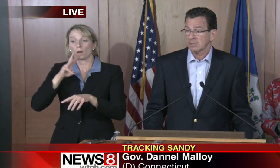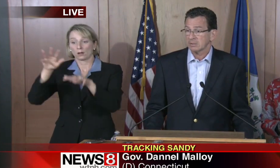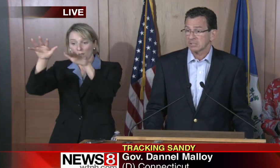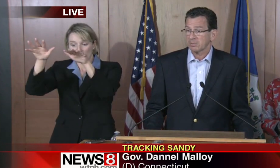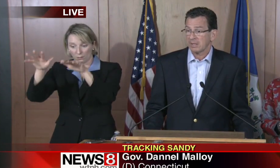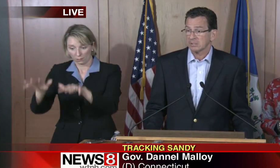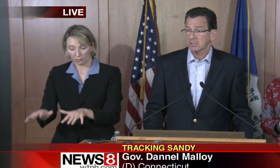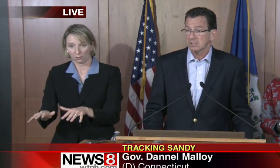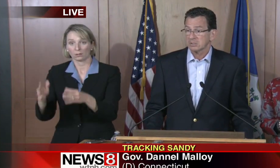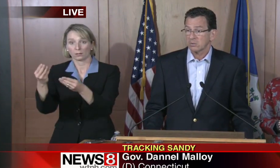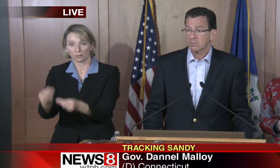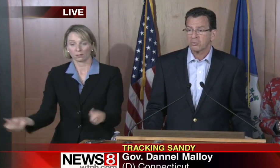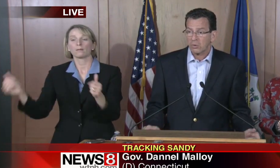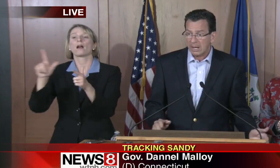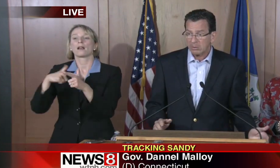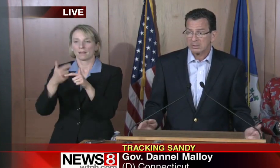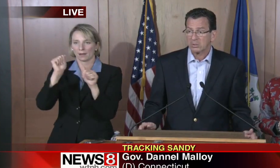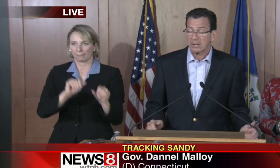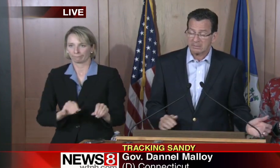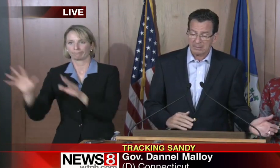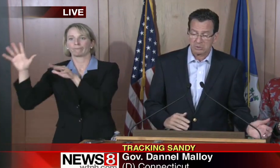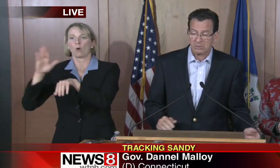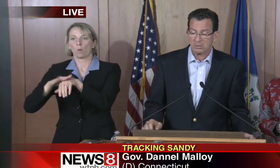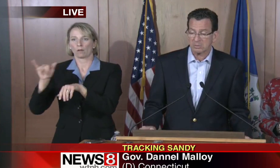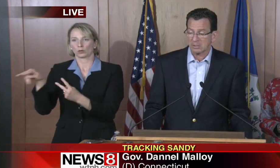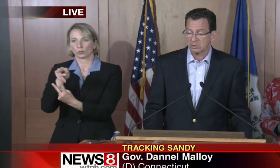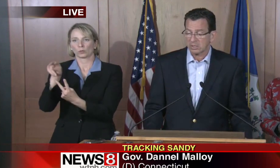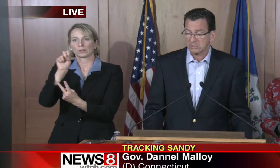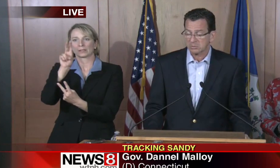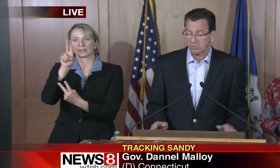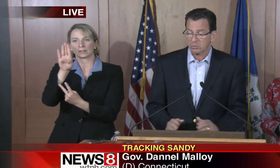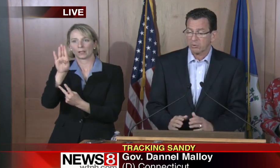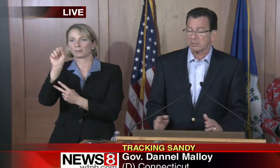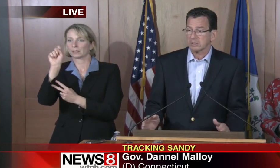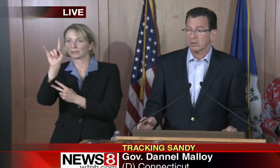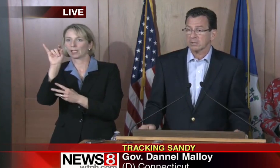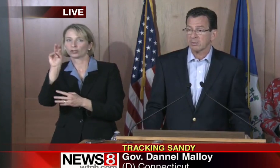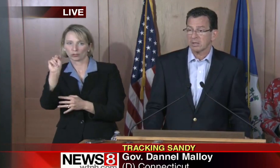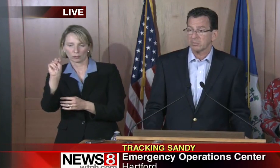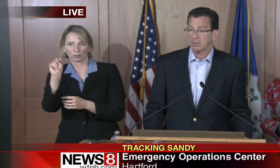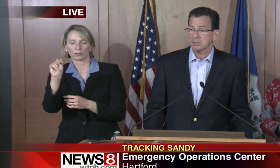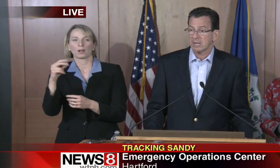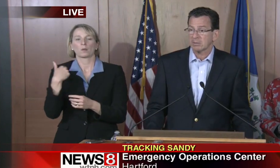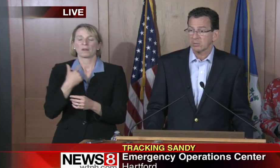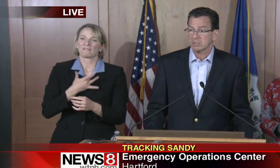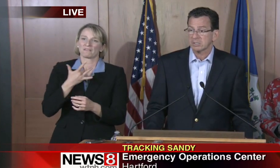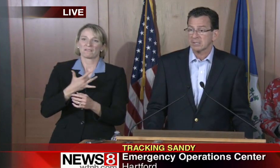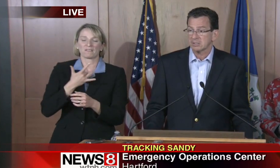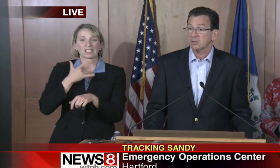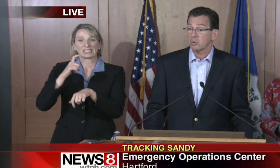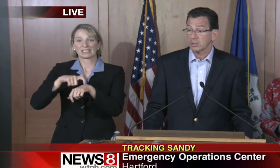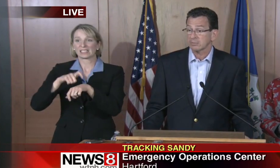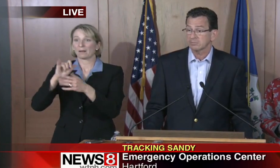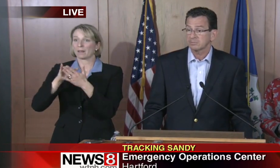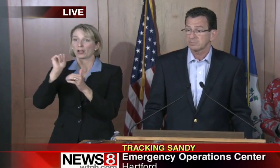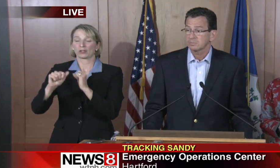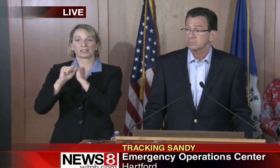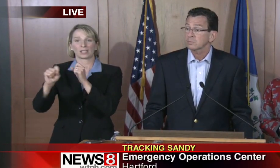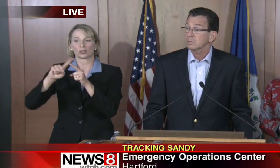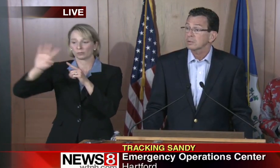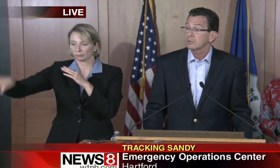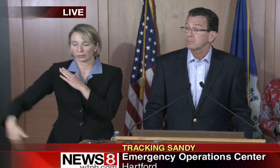flooding dissipates. So we're probably, and I'm sure they'll address this, but we're probably talking about a period of time that would extend into the morning.